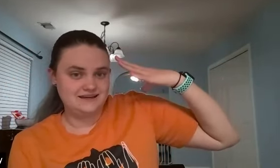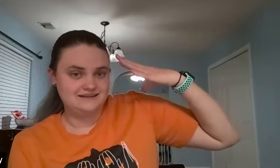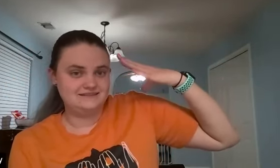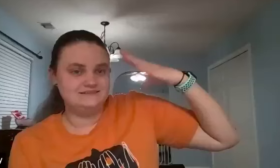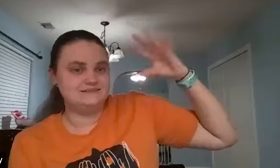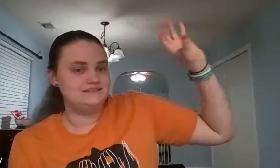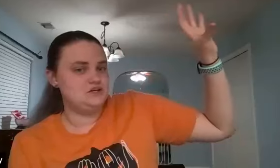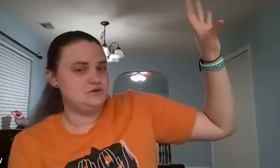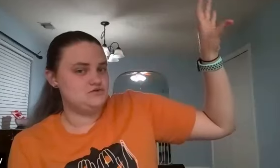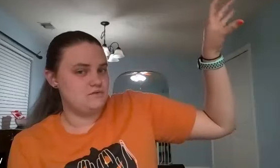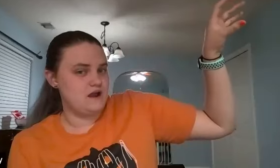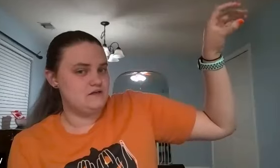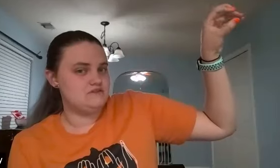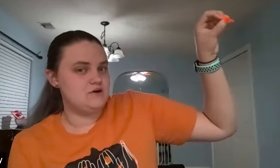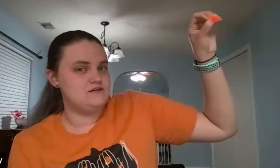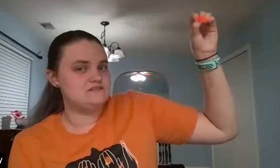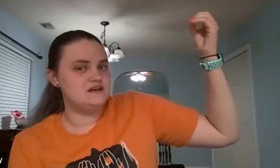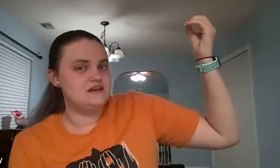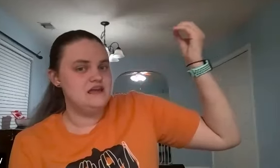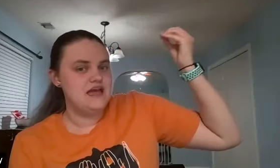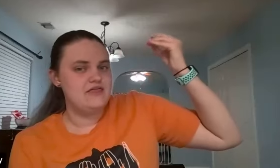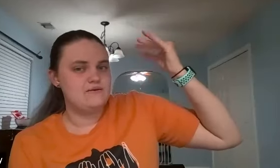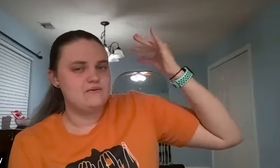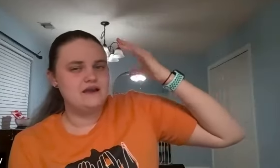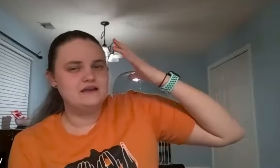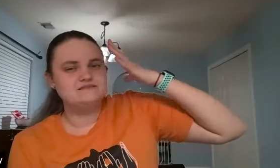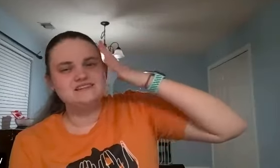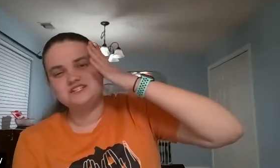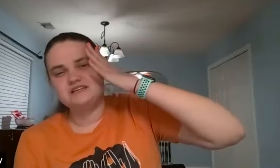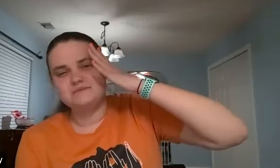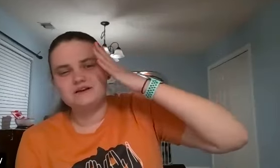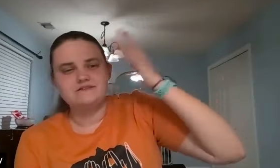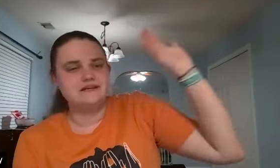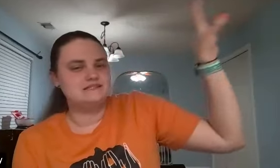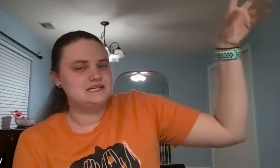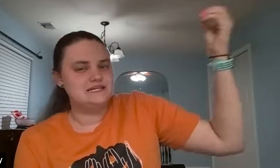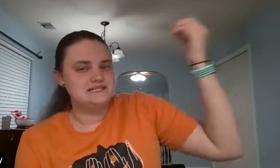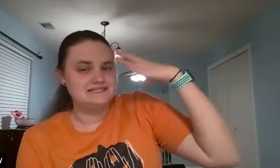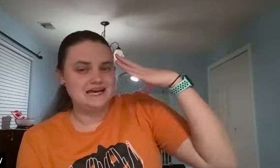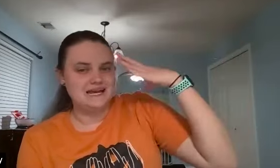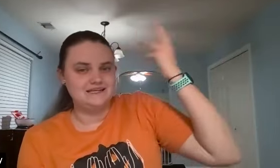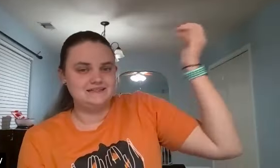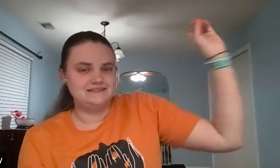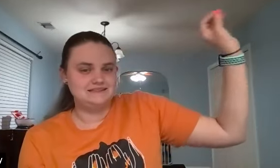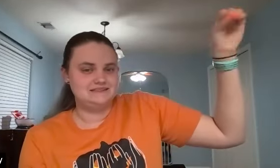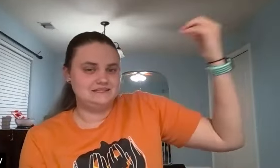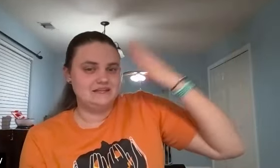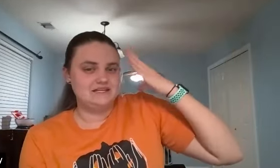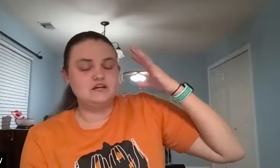Sun. It's like you grabbing the ball of sun and the rays of sunshine coming on your face. Sun. This is also